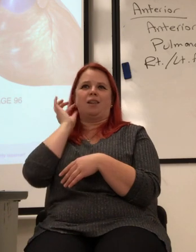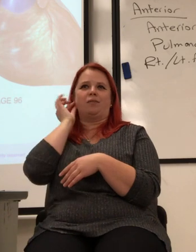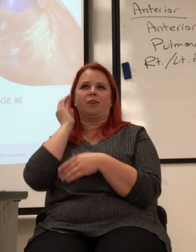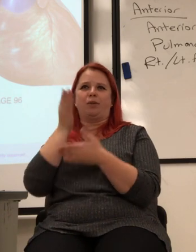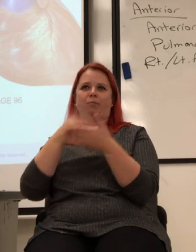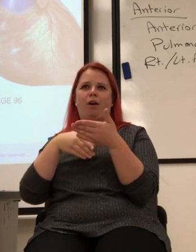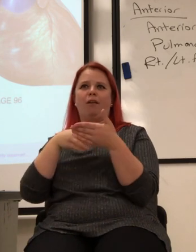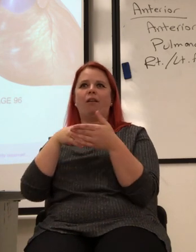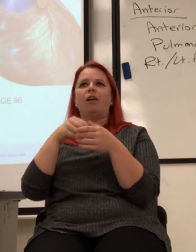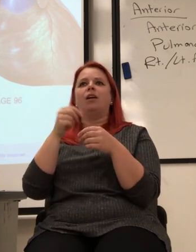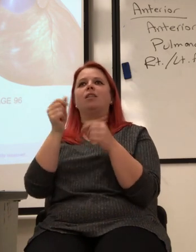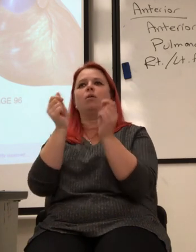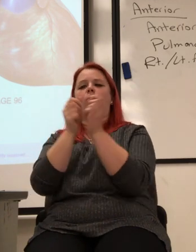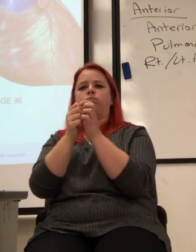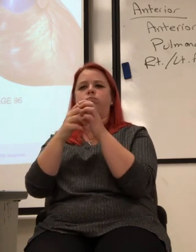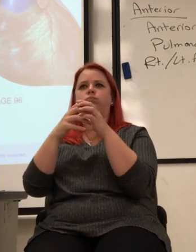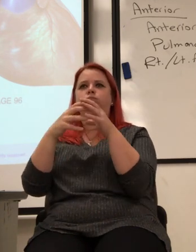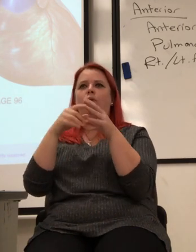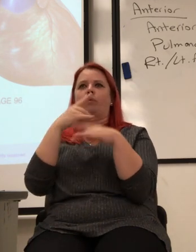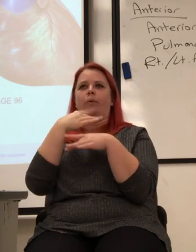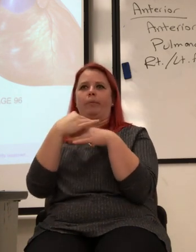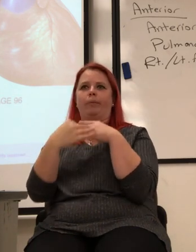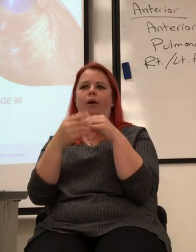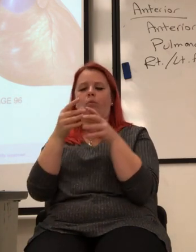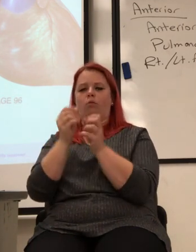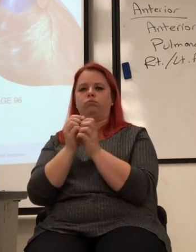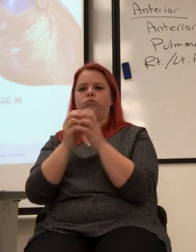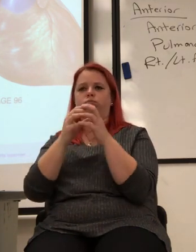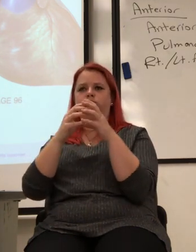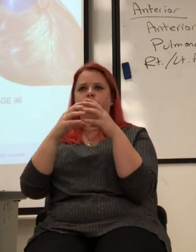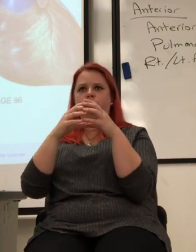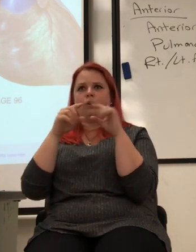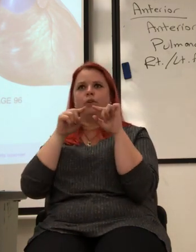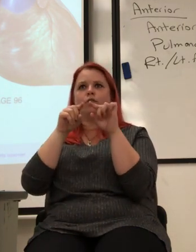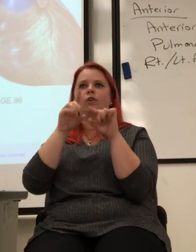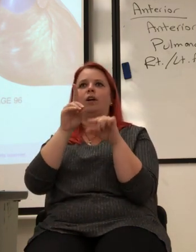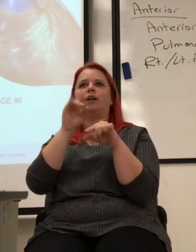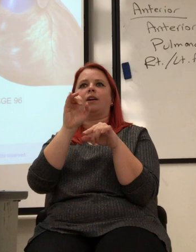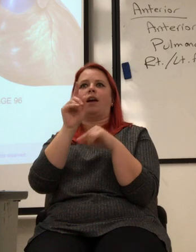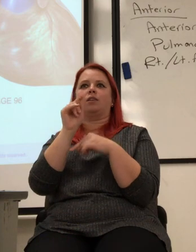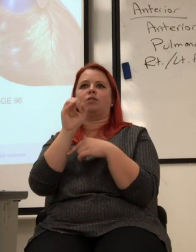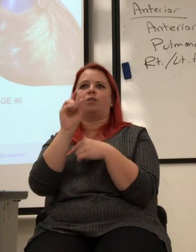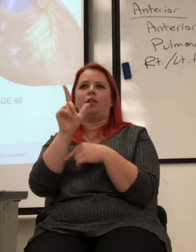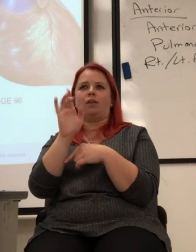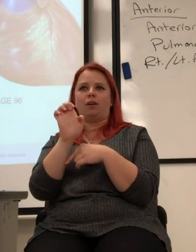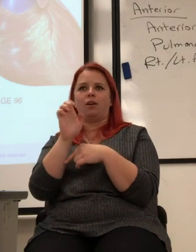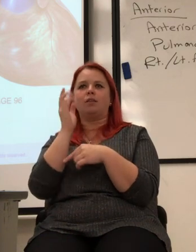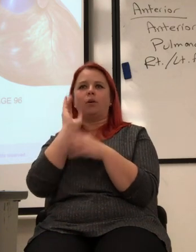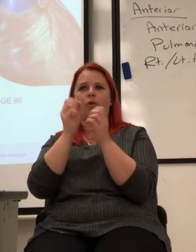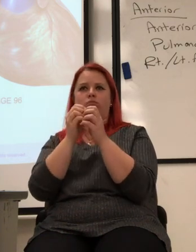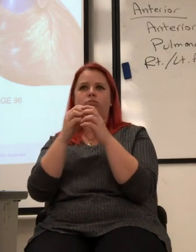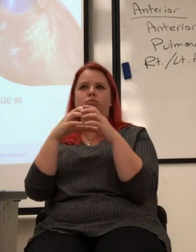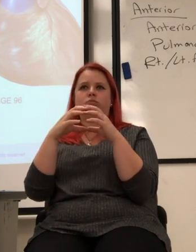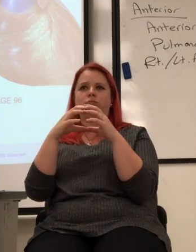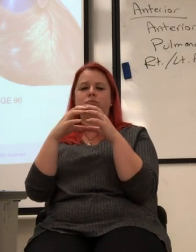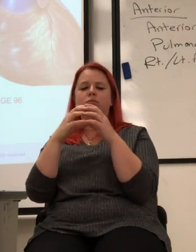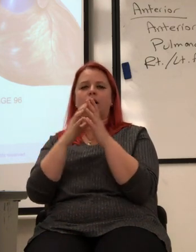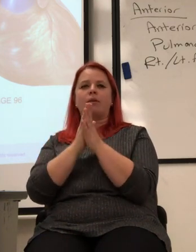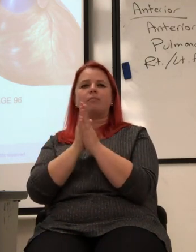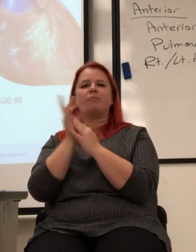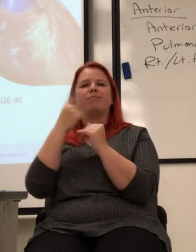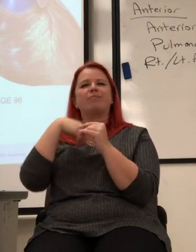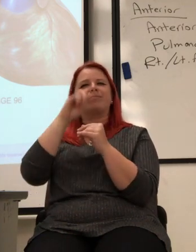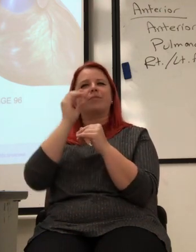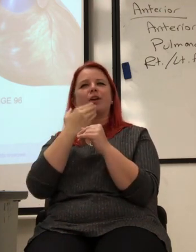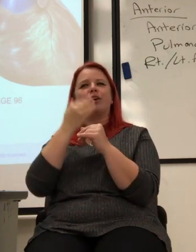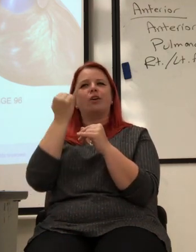blood. They expand to fill with blood during diastole. It's what we said earlier. And I think